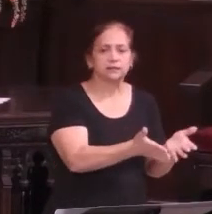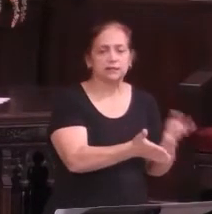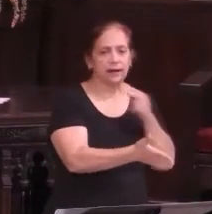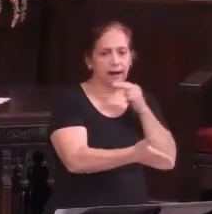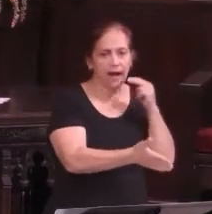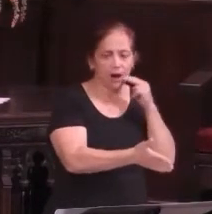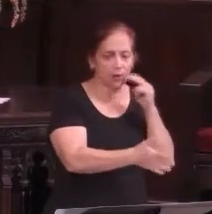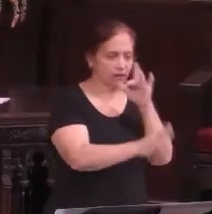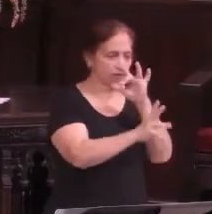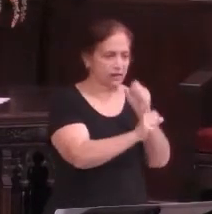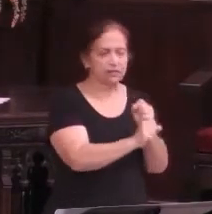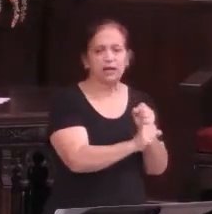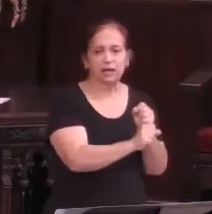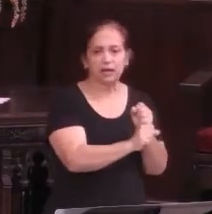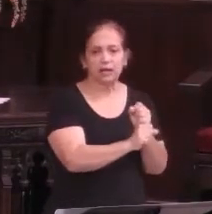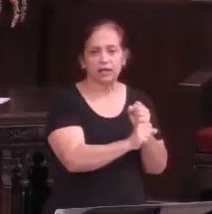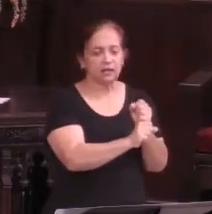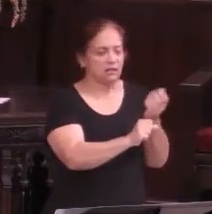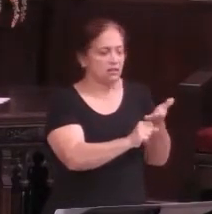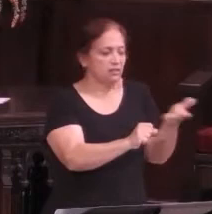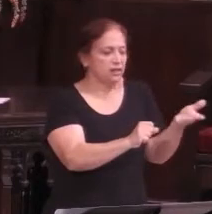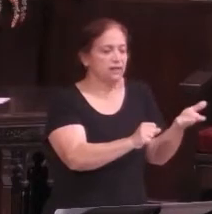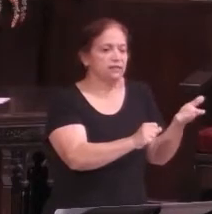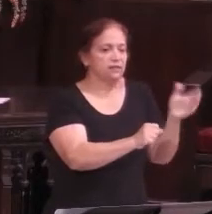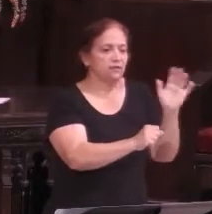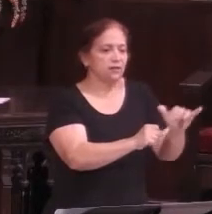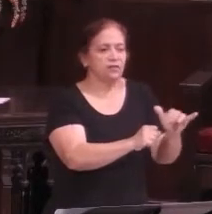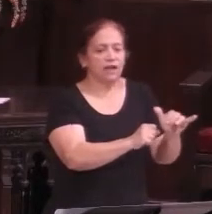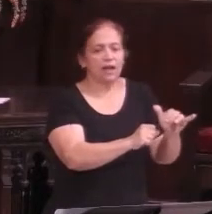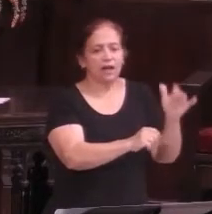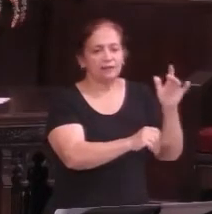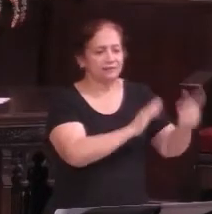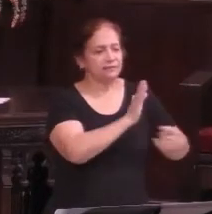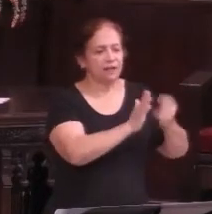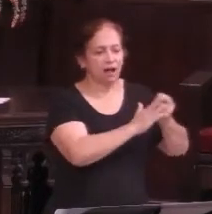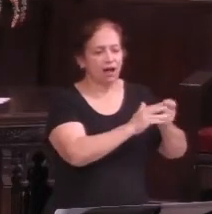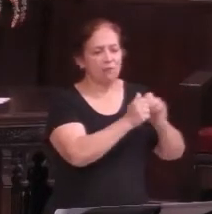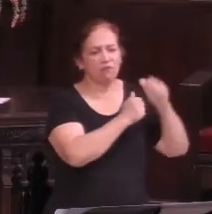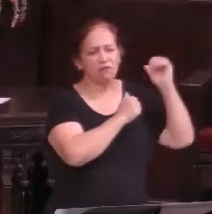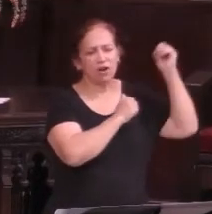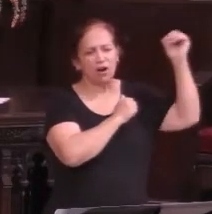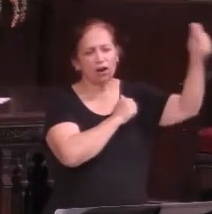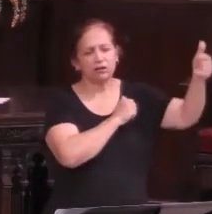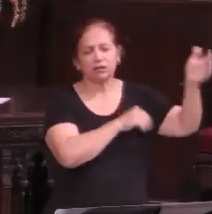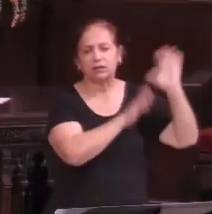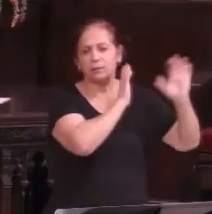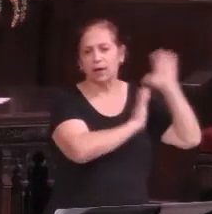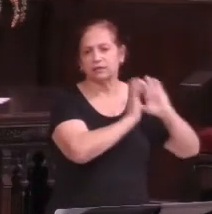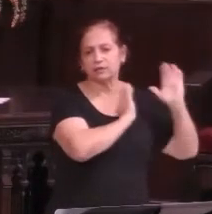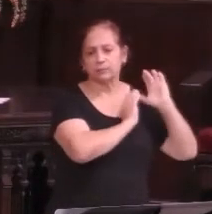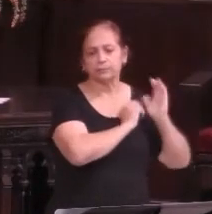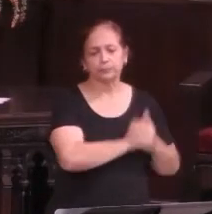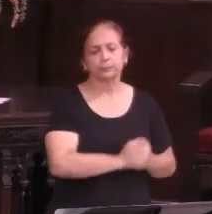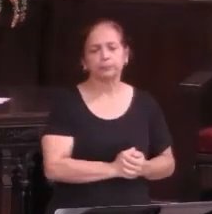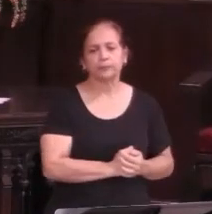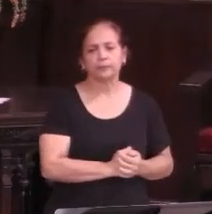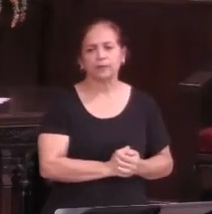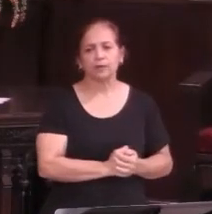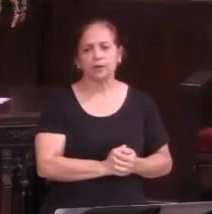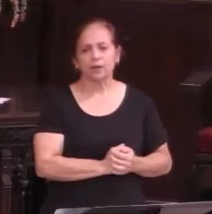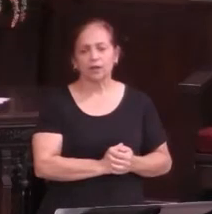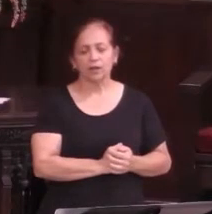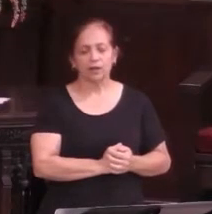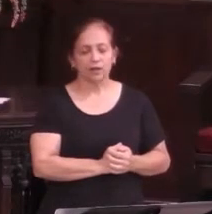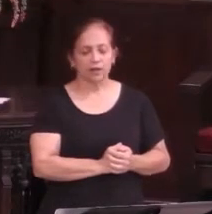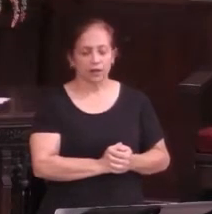these fascinating remnants of that galaxy far, far away. She added in